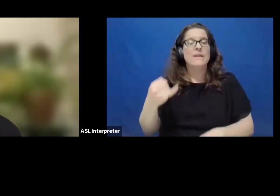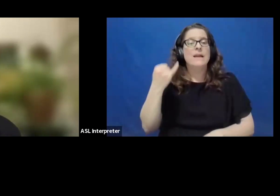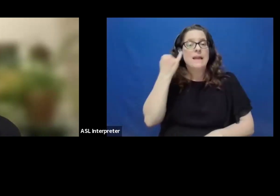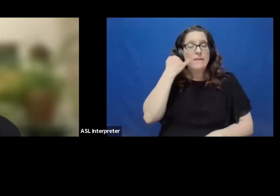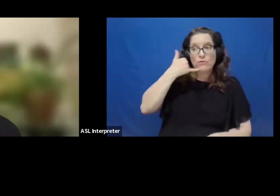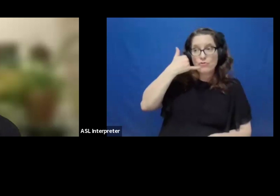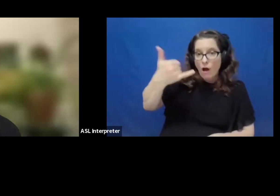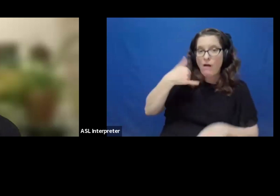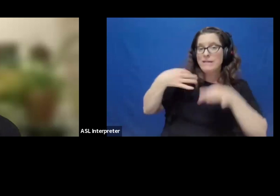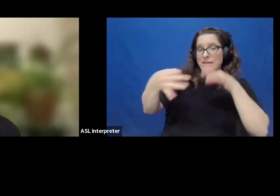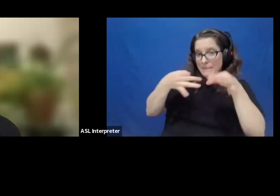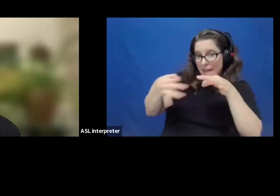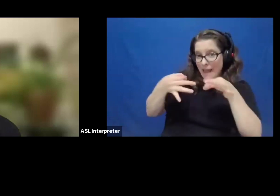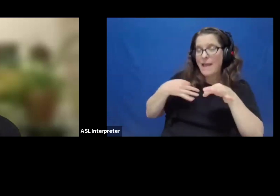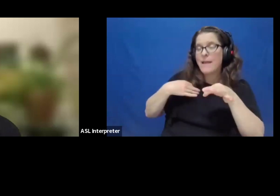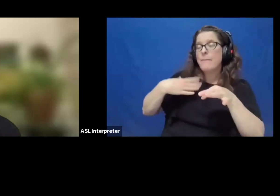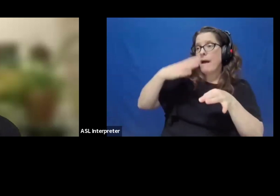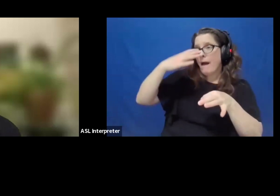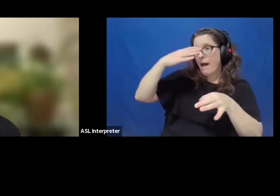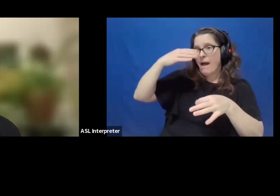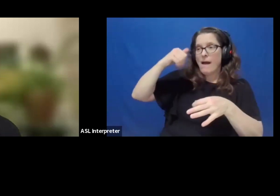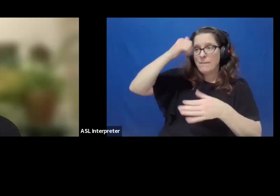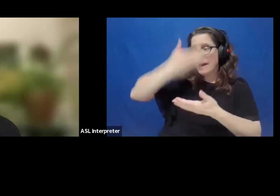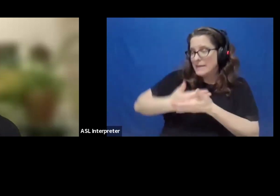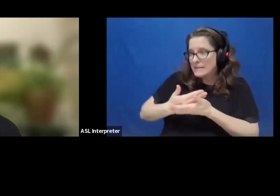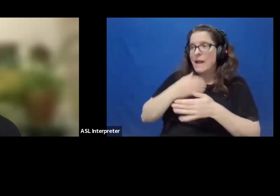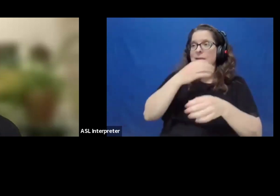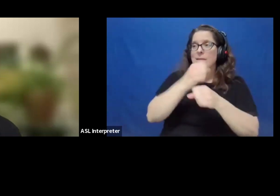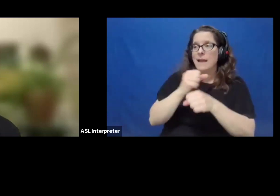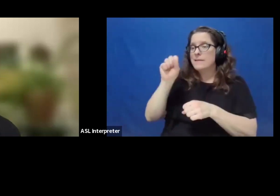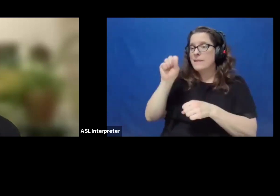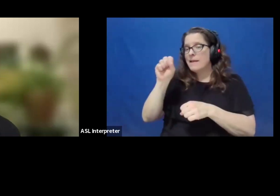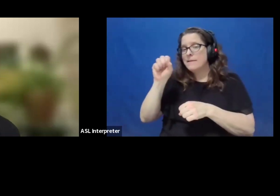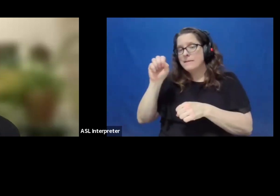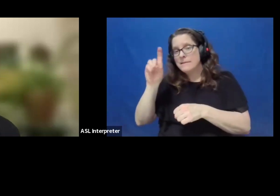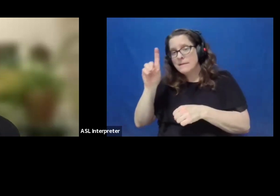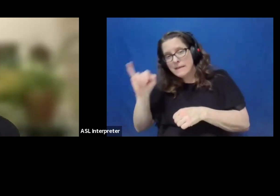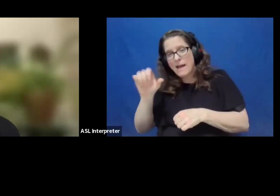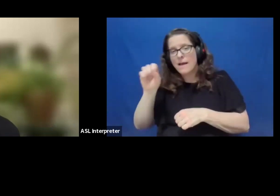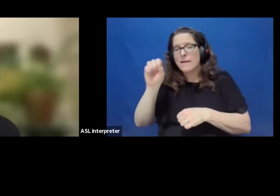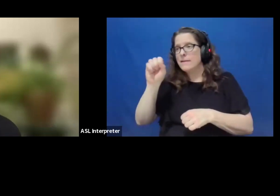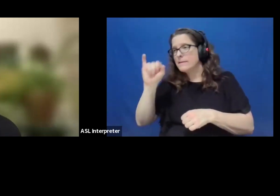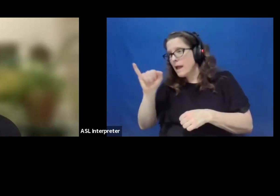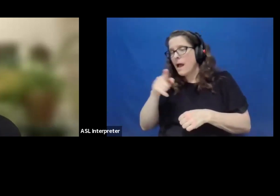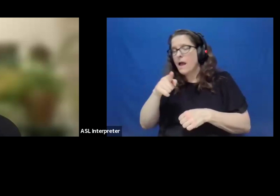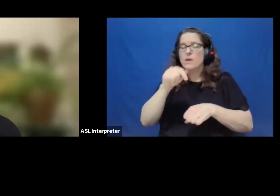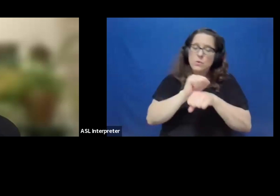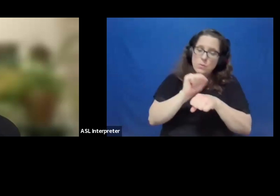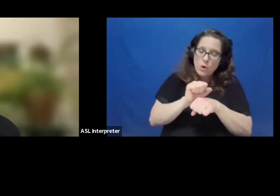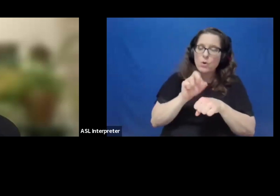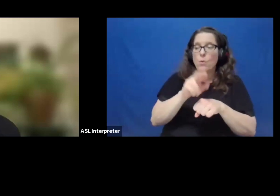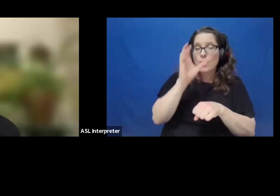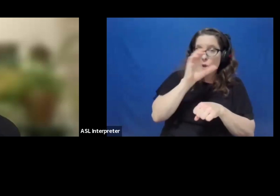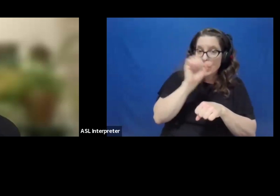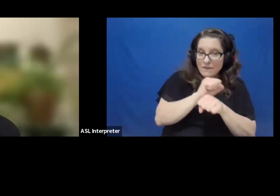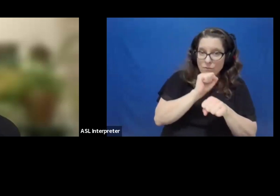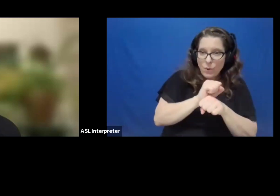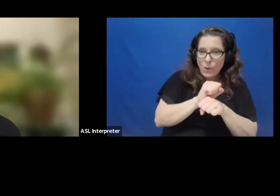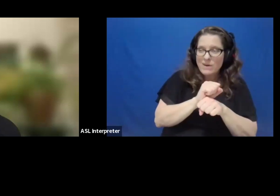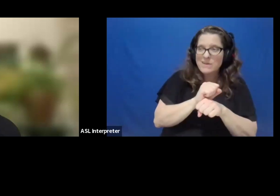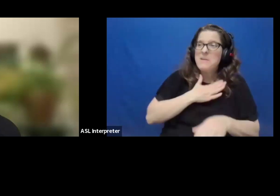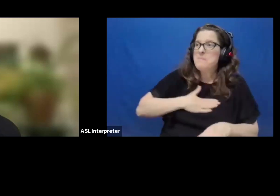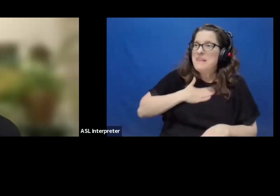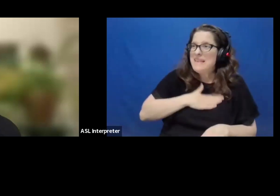my family member gets SSI or SSDI, they're working or they're actively seeking work, can you please